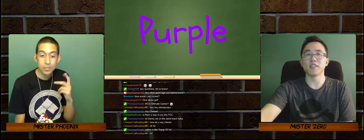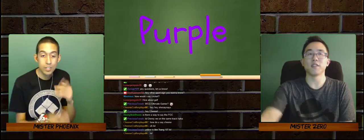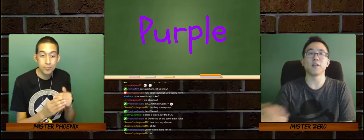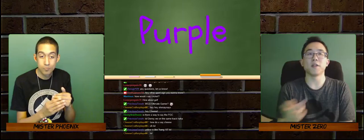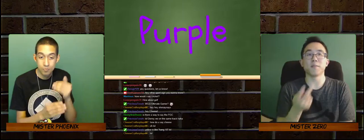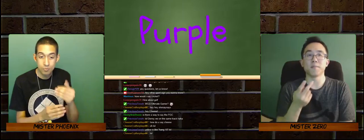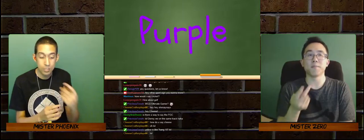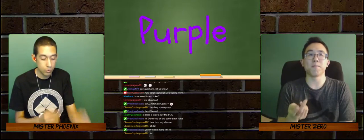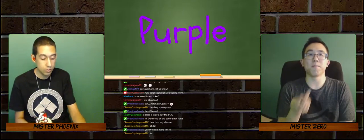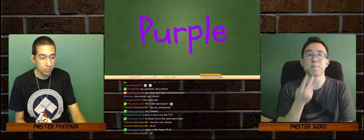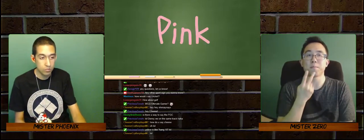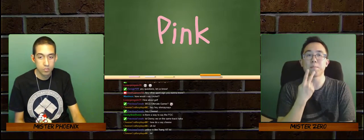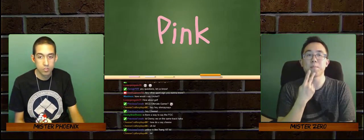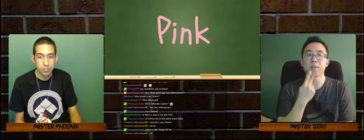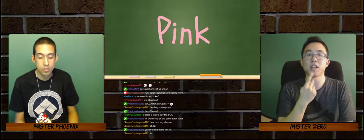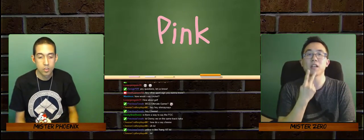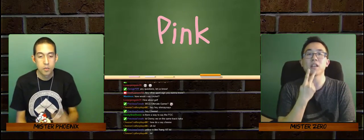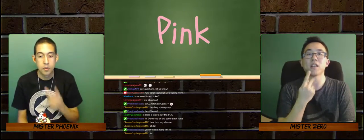Okay, next one,